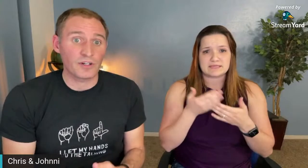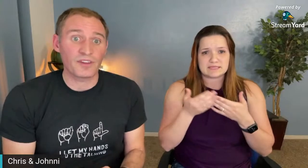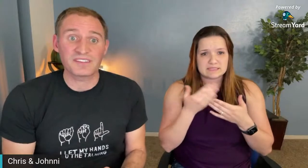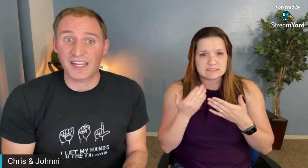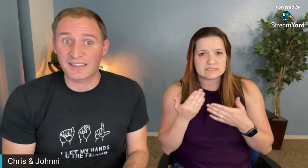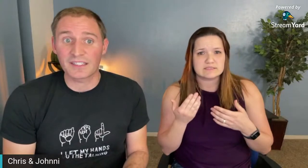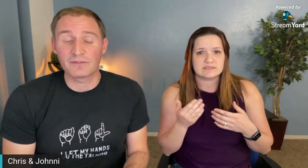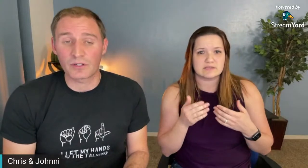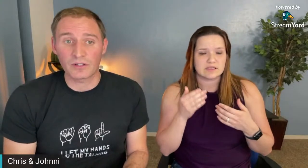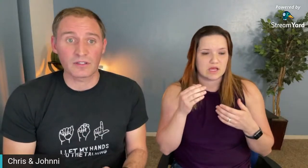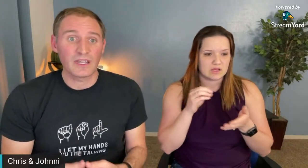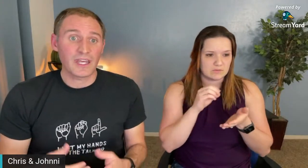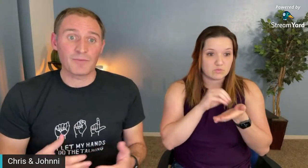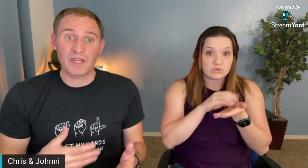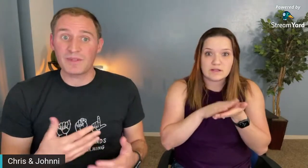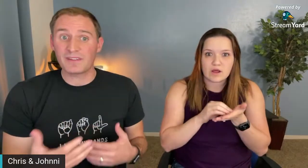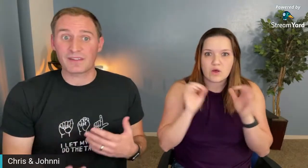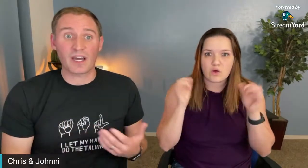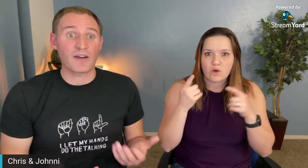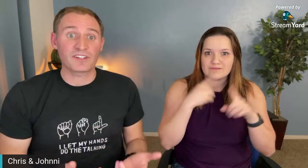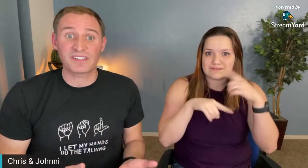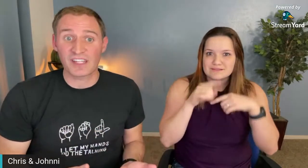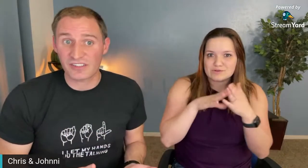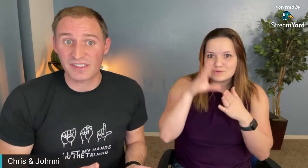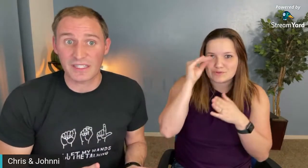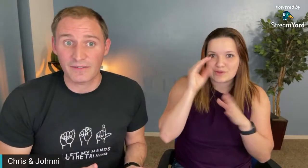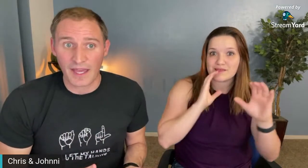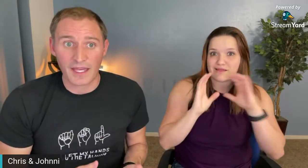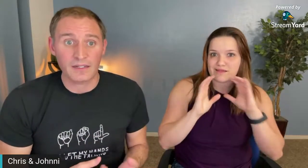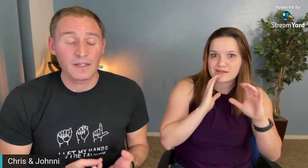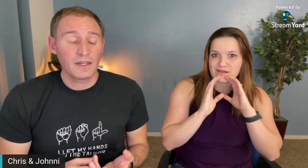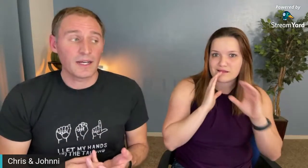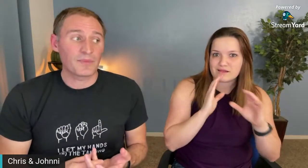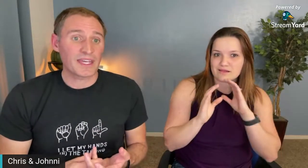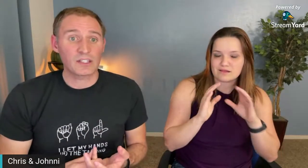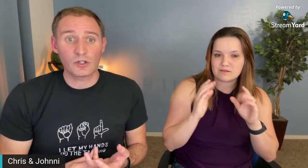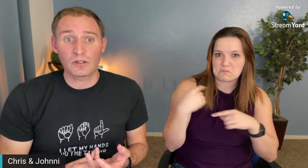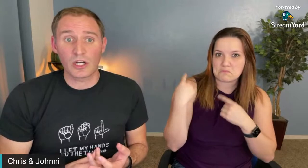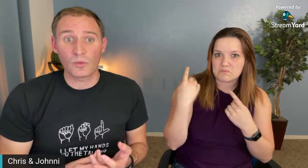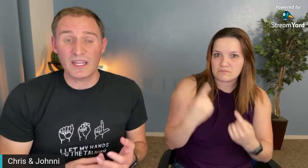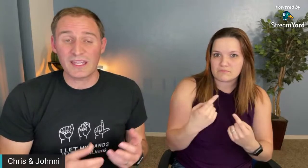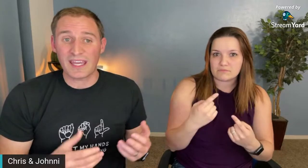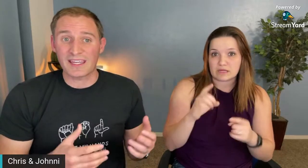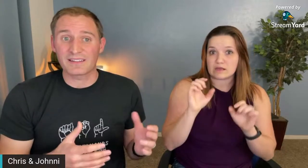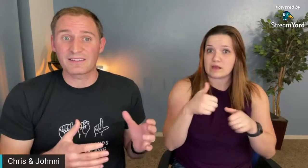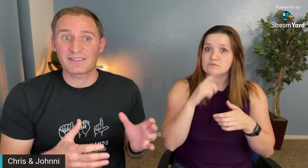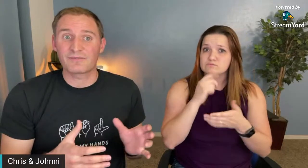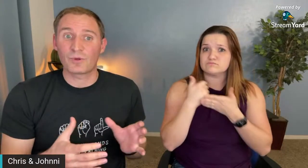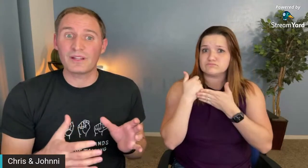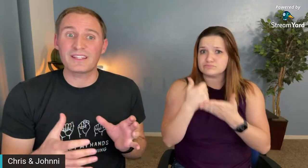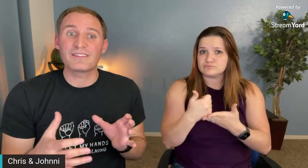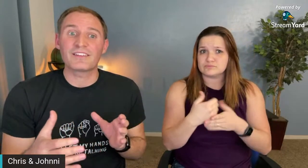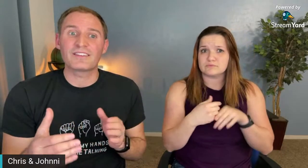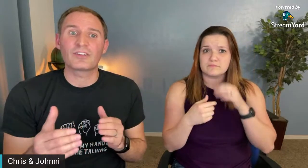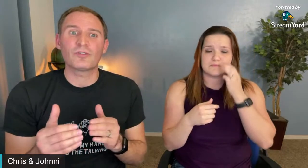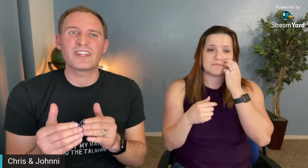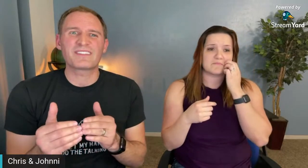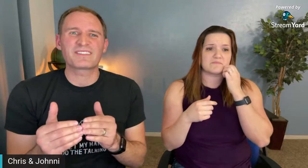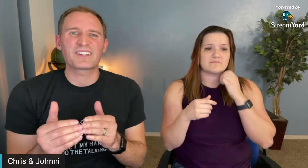all the signs that you've learned and maybe the conversations that you've had. That can go a long way. And really don't